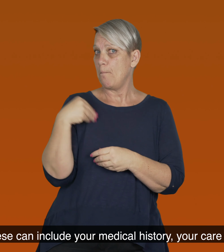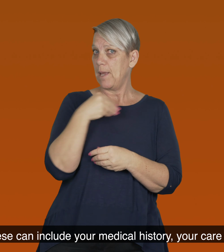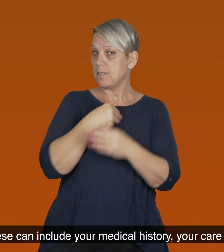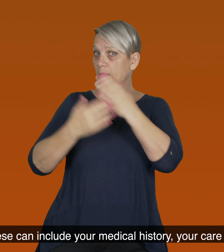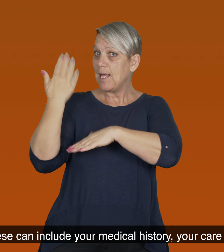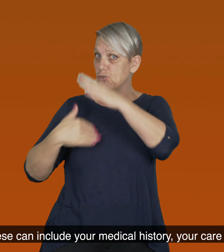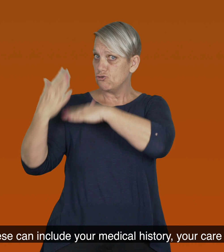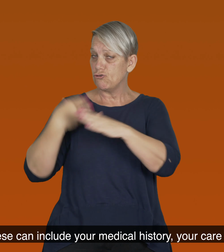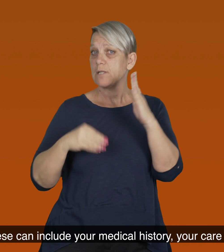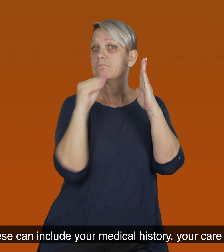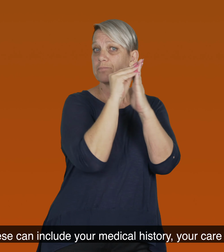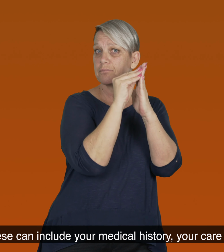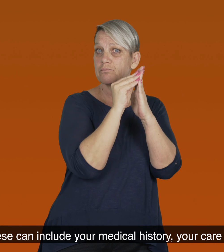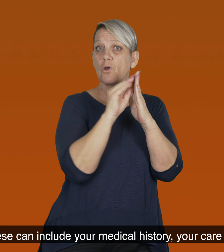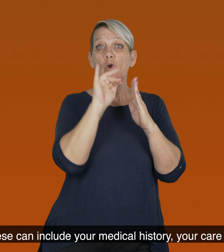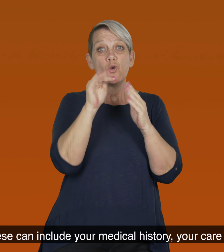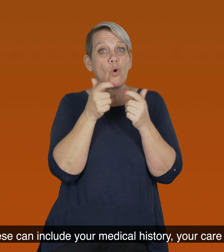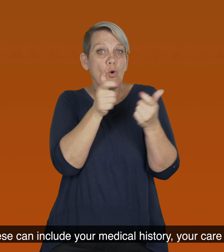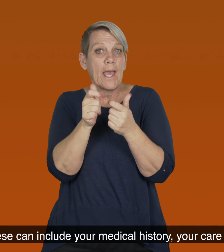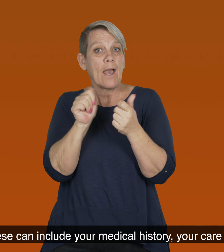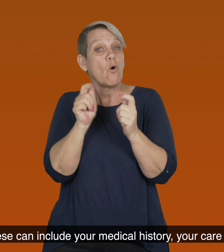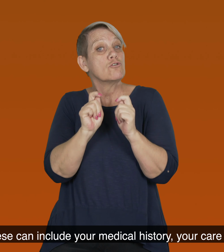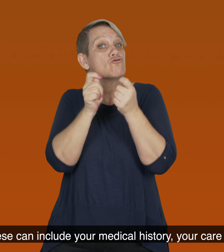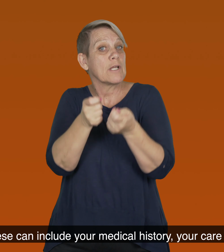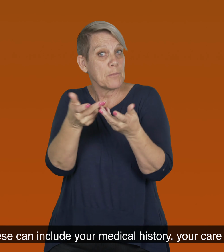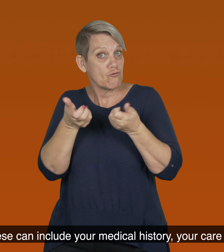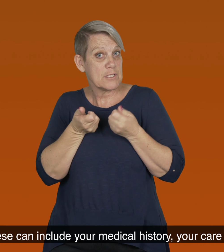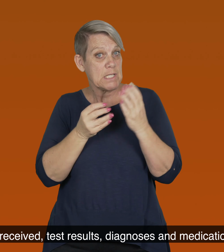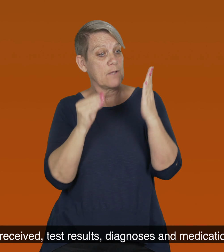history, your care or treatments received,